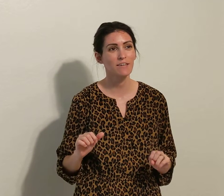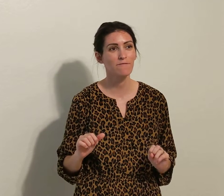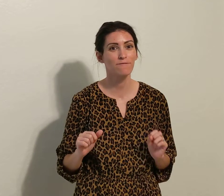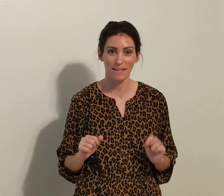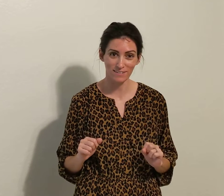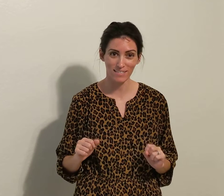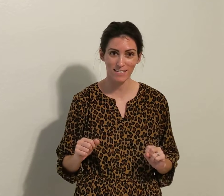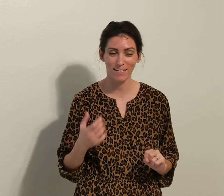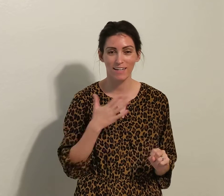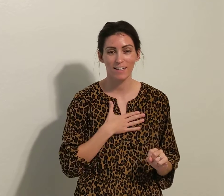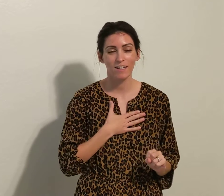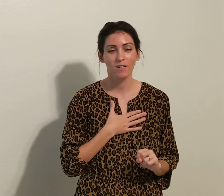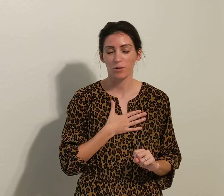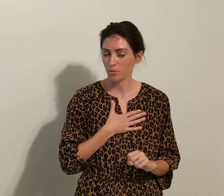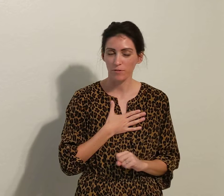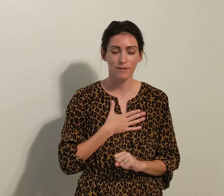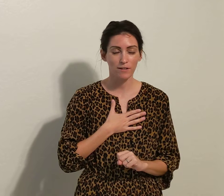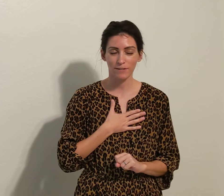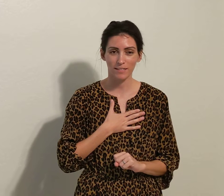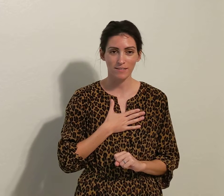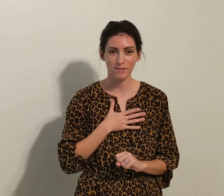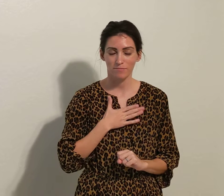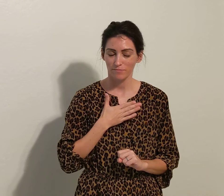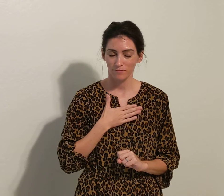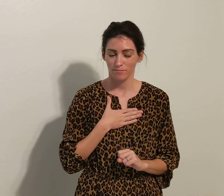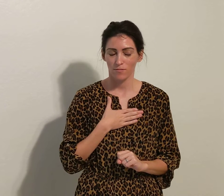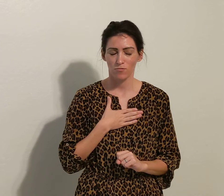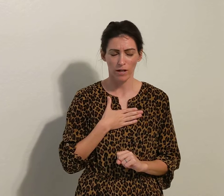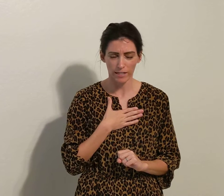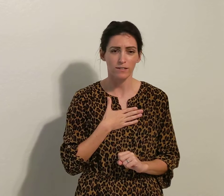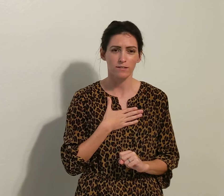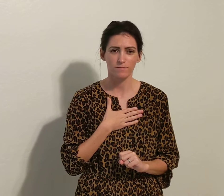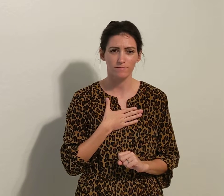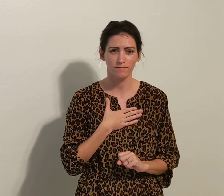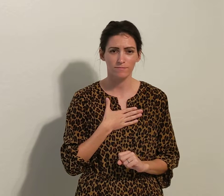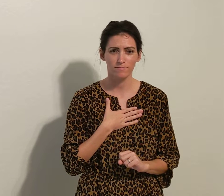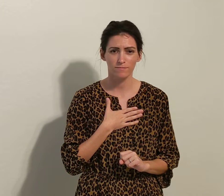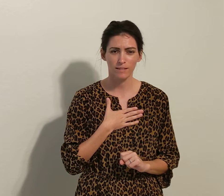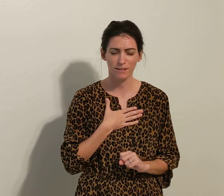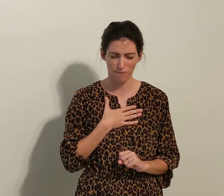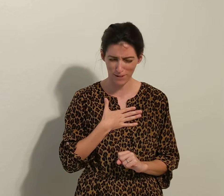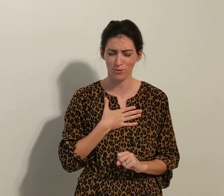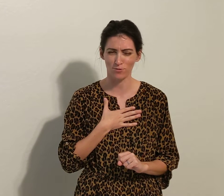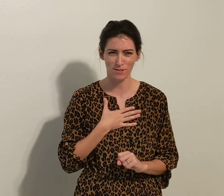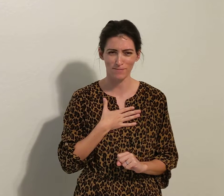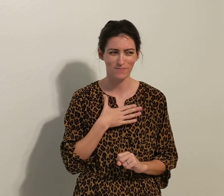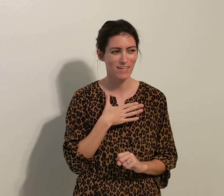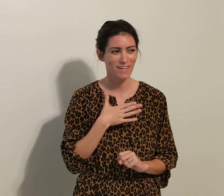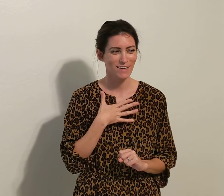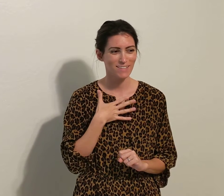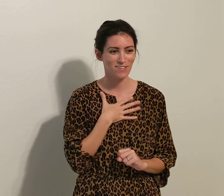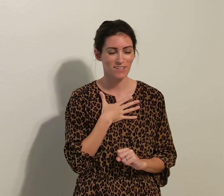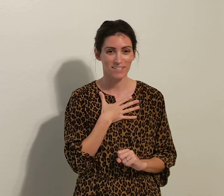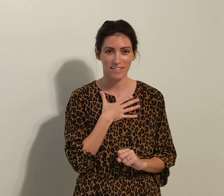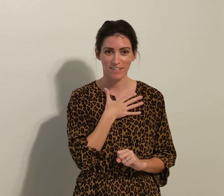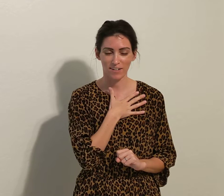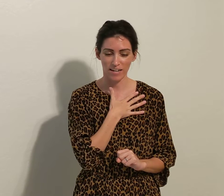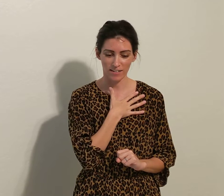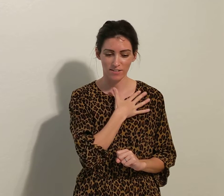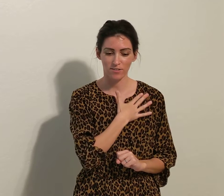He felt, where do we feel our feelings? Right here, in the feels. So you're going to take your hand and you're